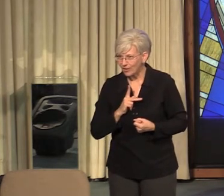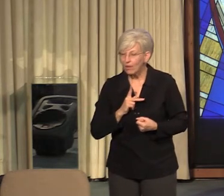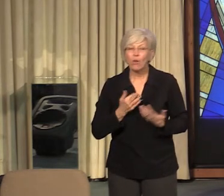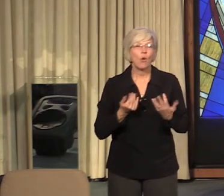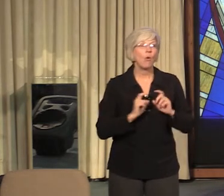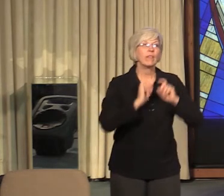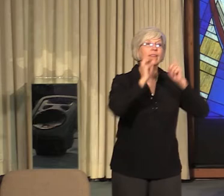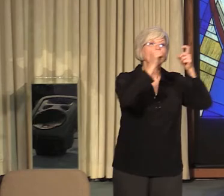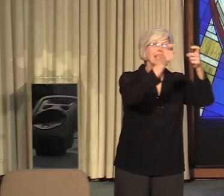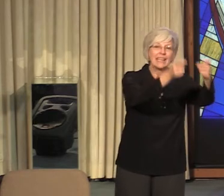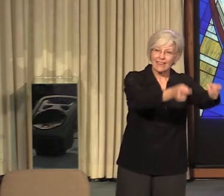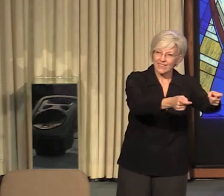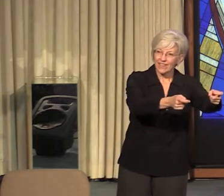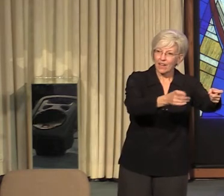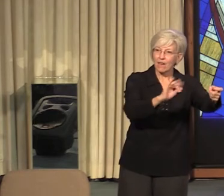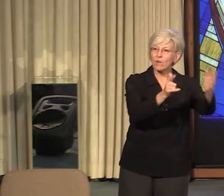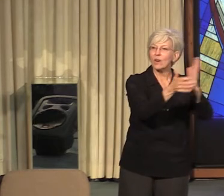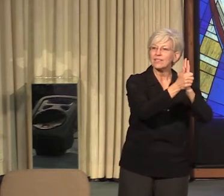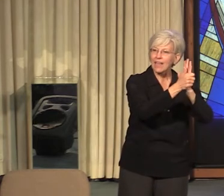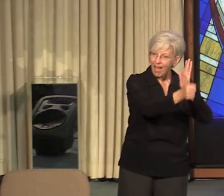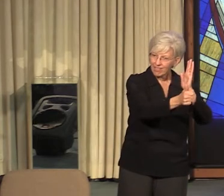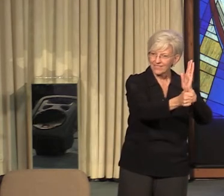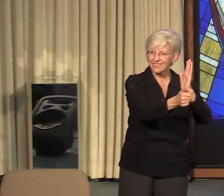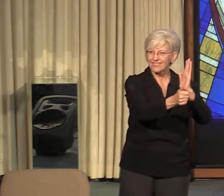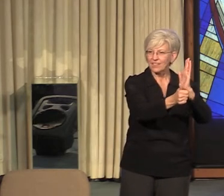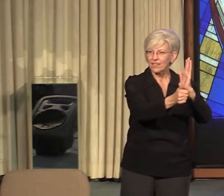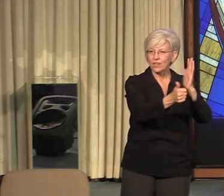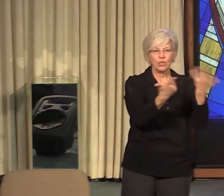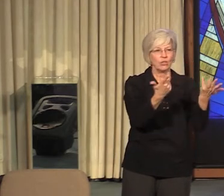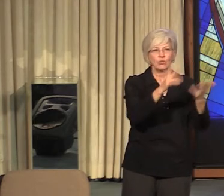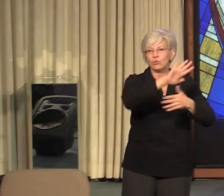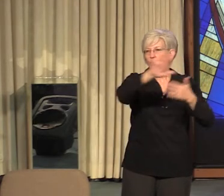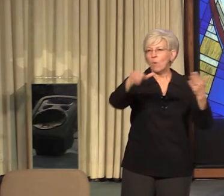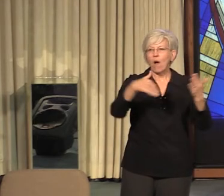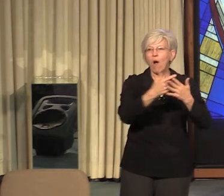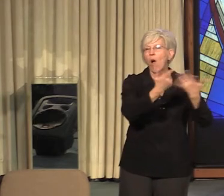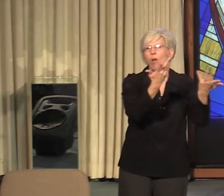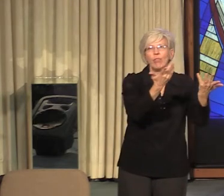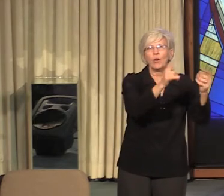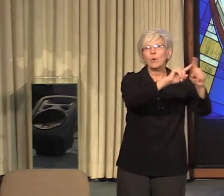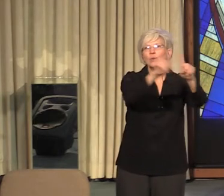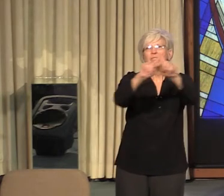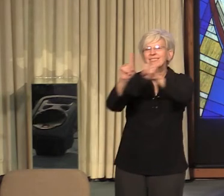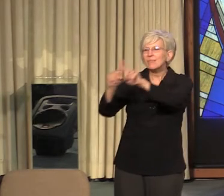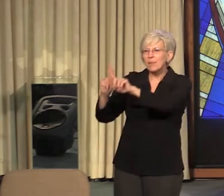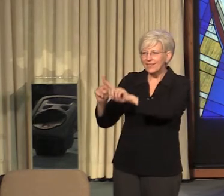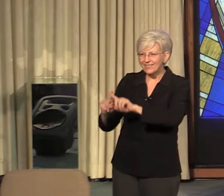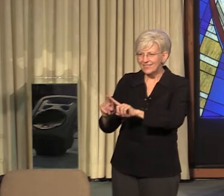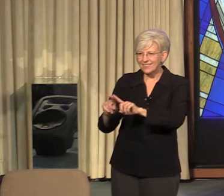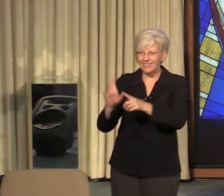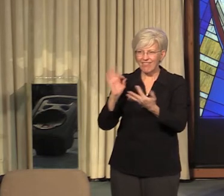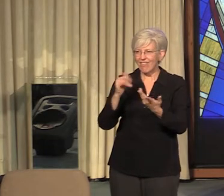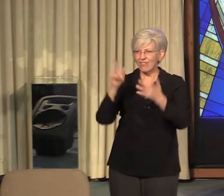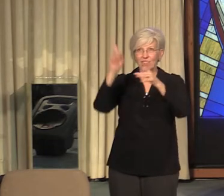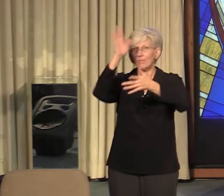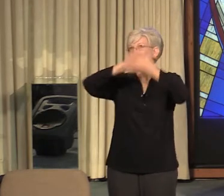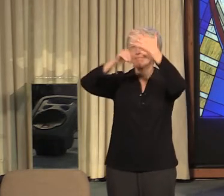talents to all those places where the universe needs